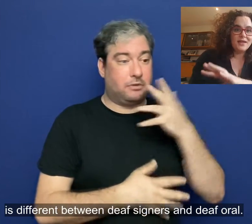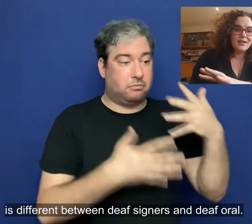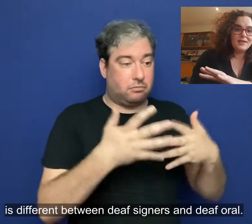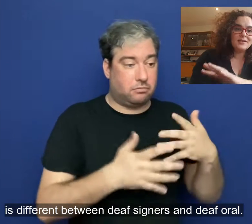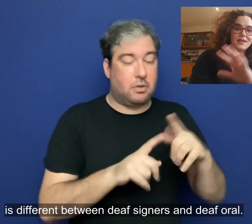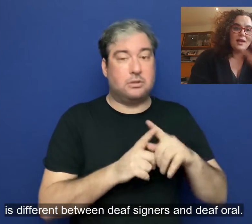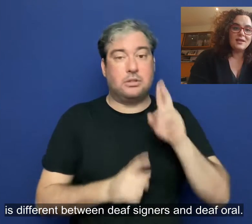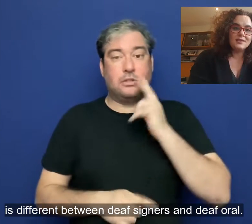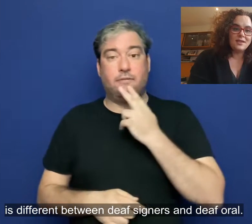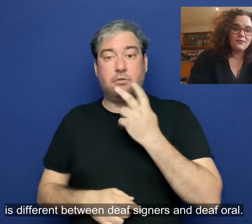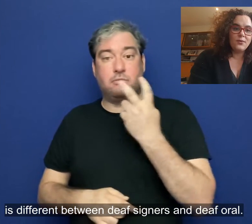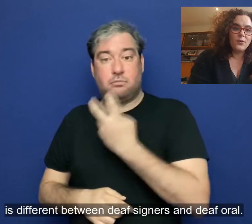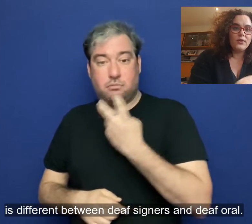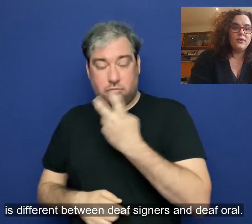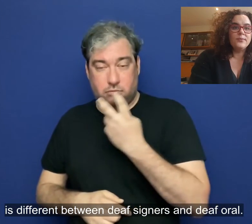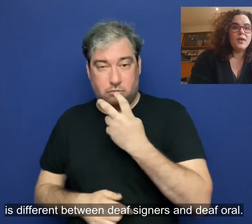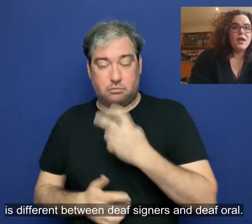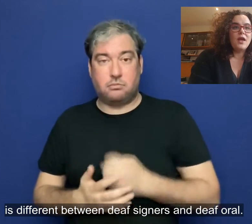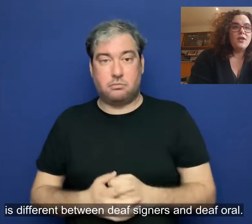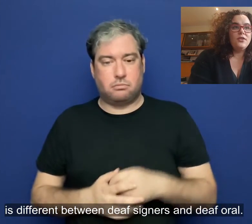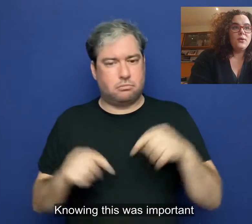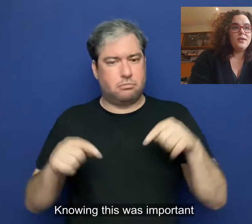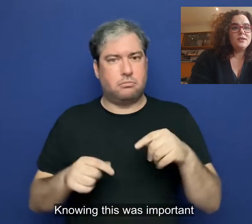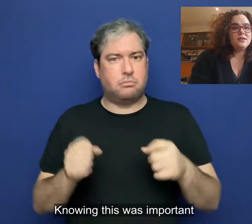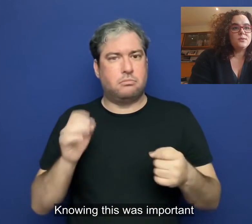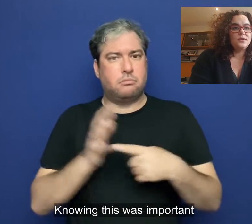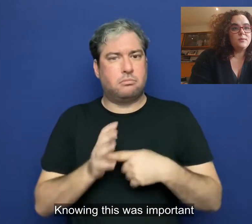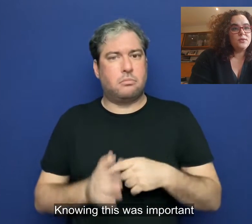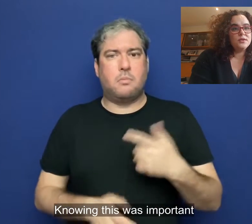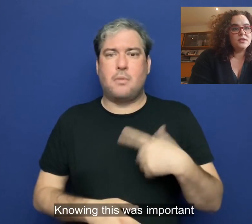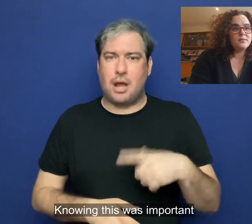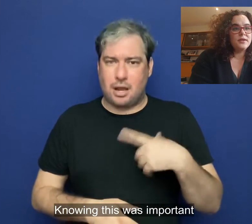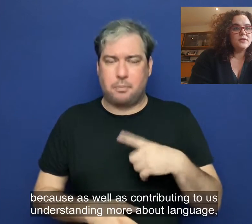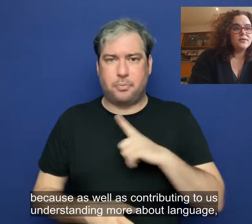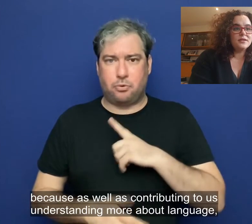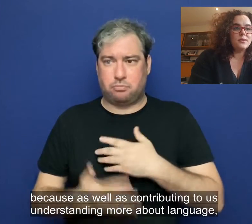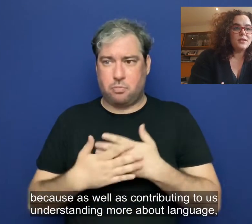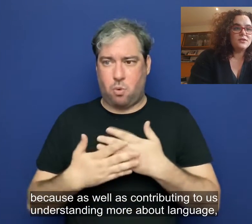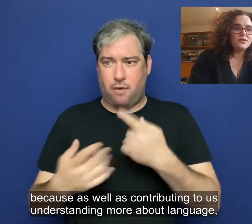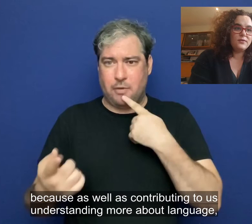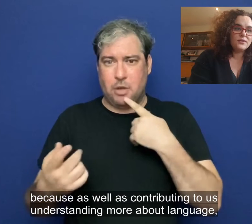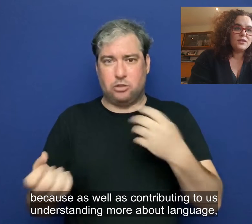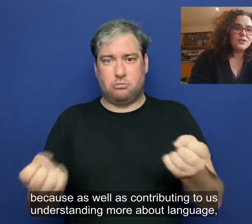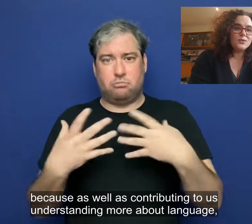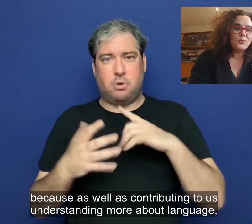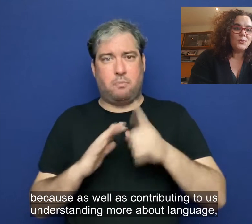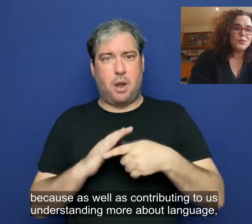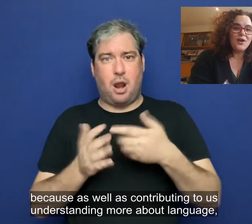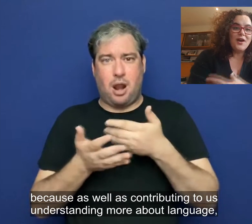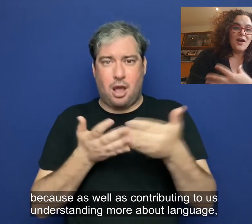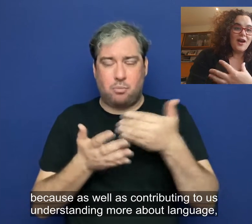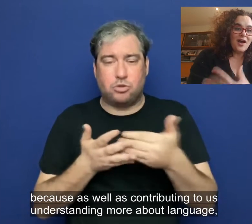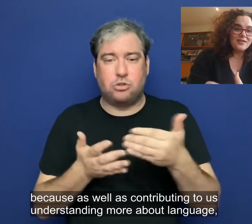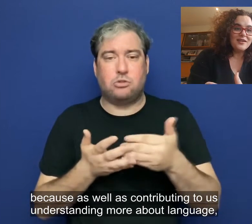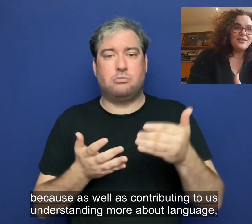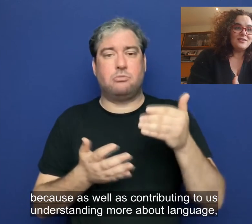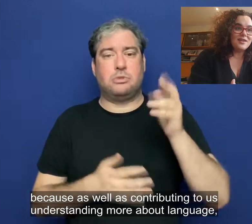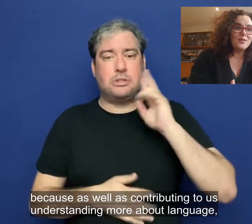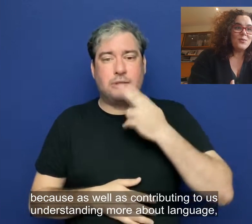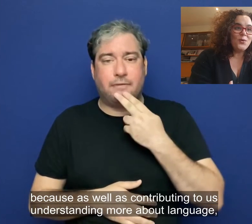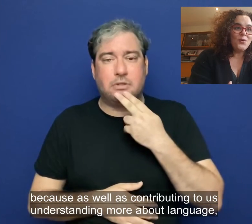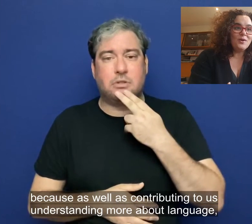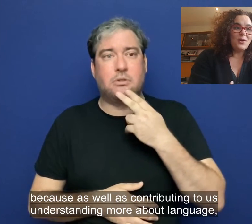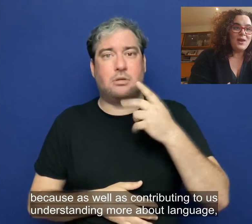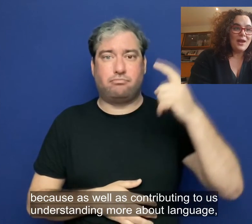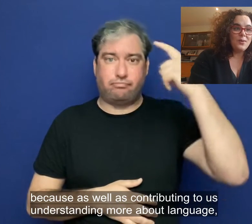deaf signers and deaf oral. Knowing this was important because, as well as contributing to us